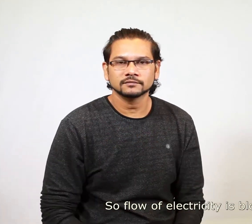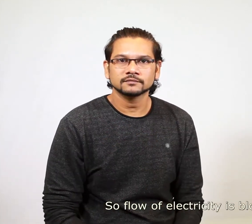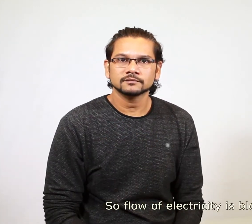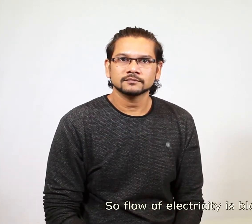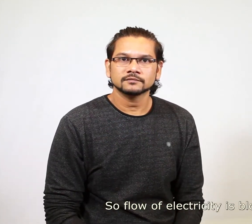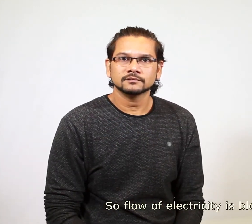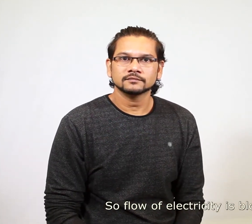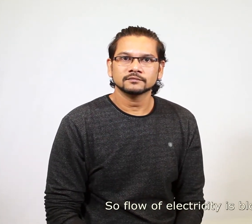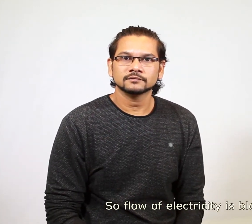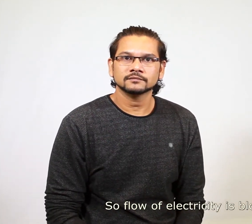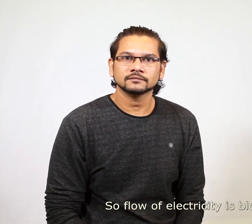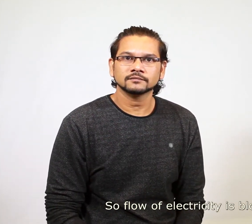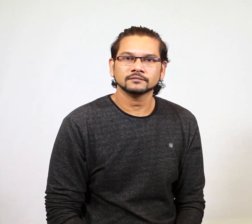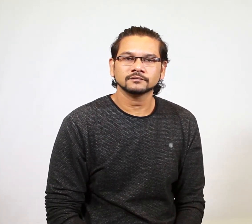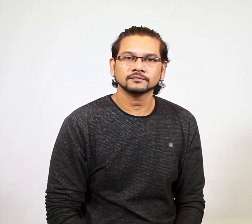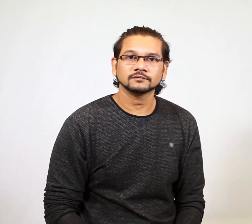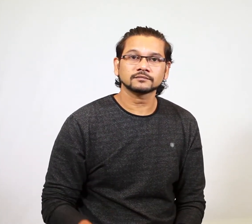of electricity is blocked.